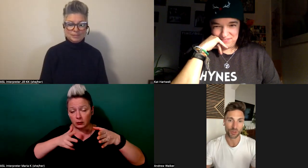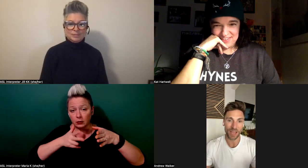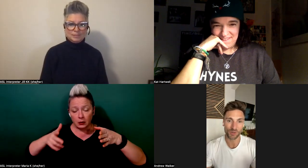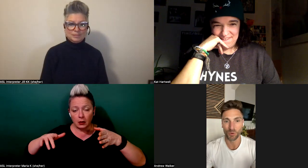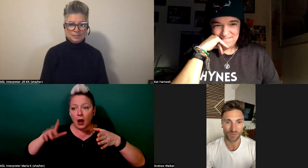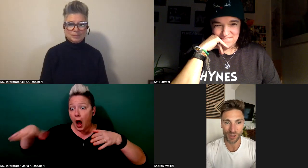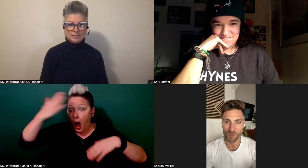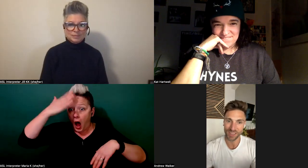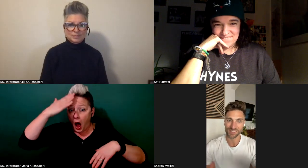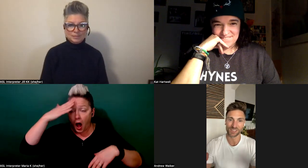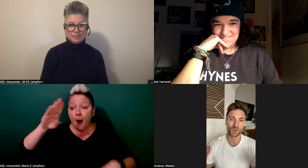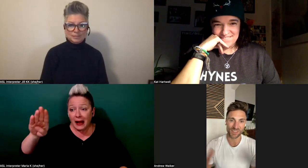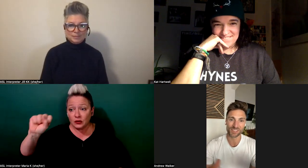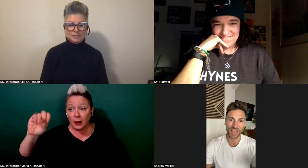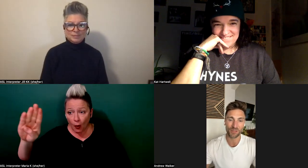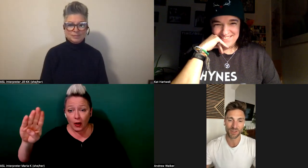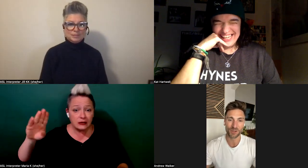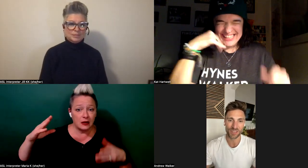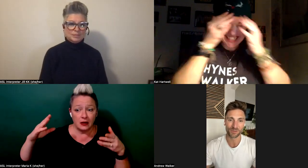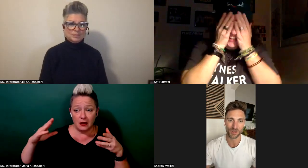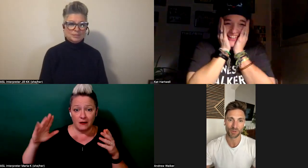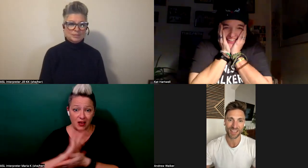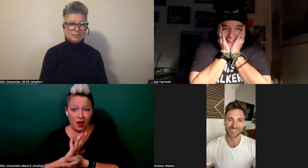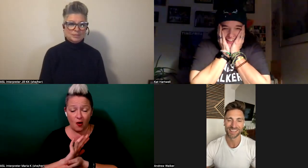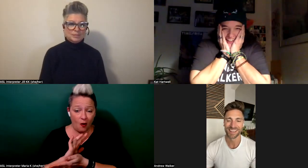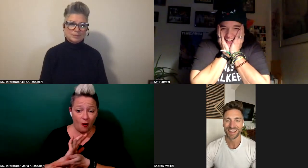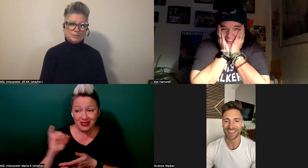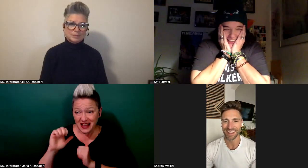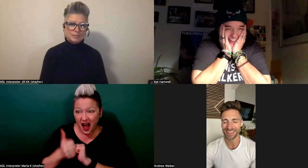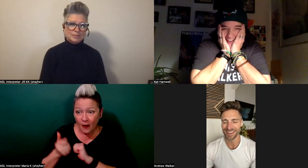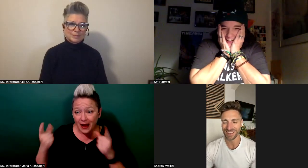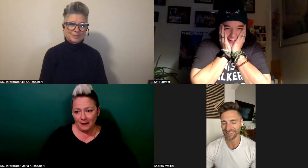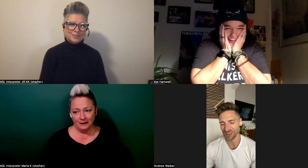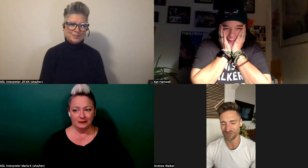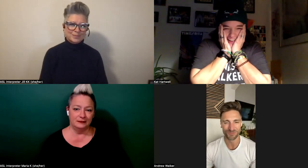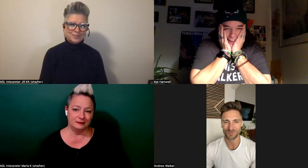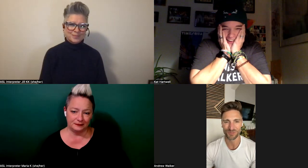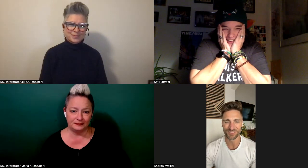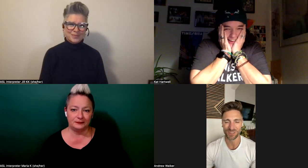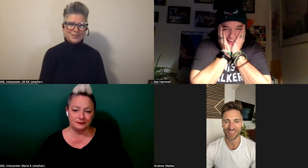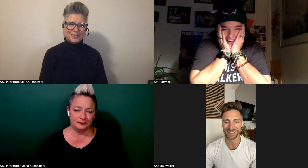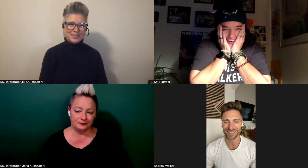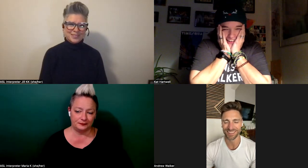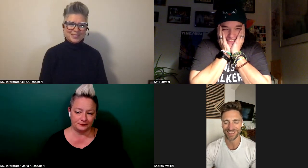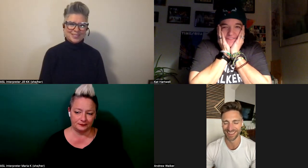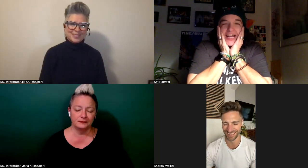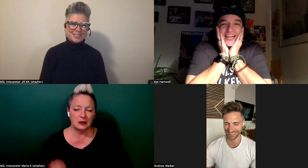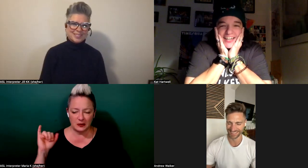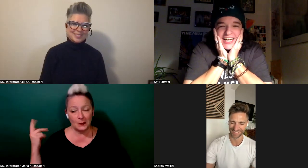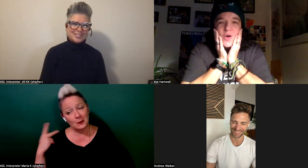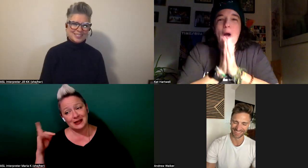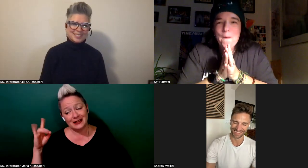have to shoot the Backstreet Boys video because this is how the video took place, and so we did